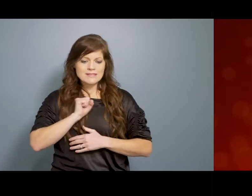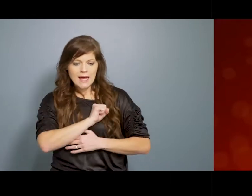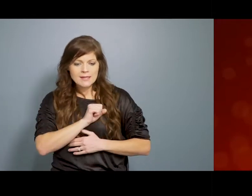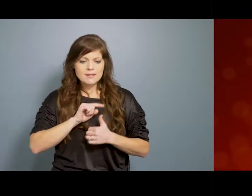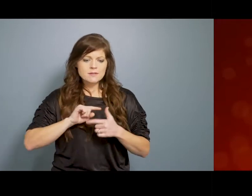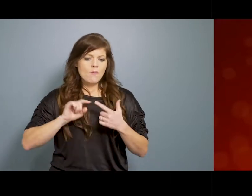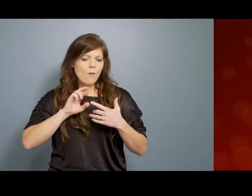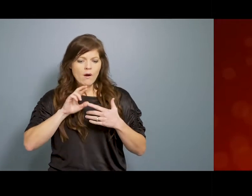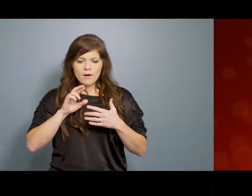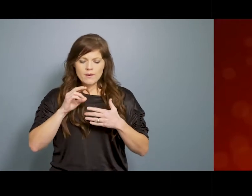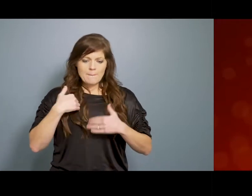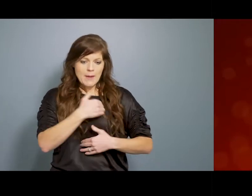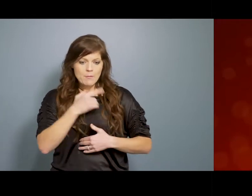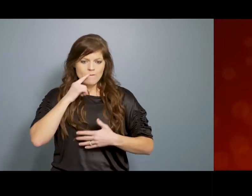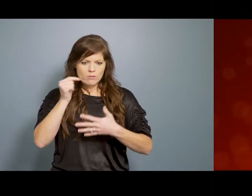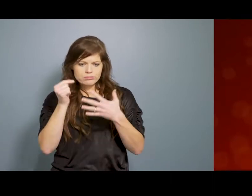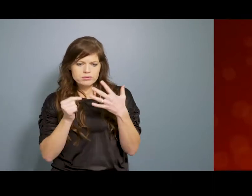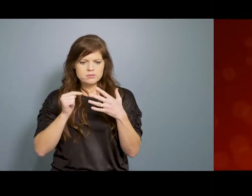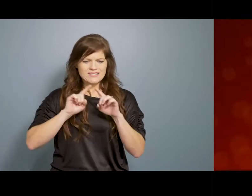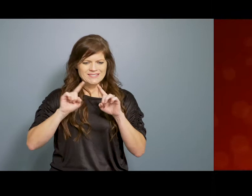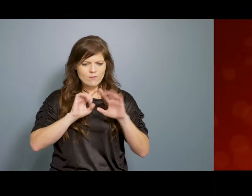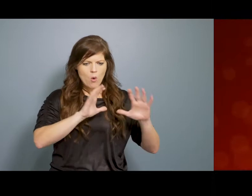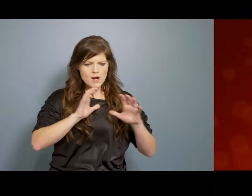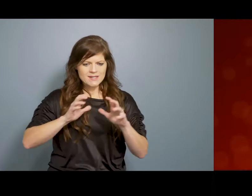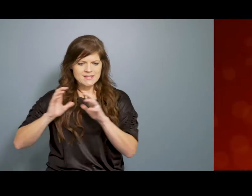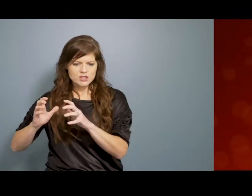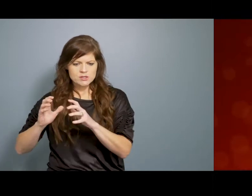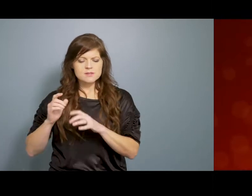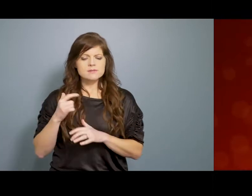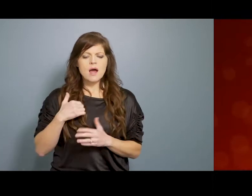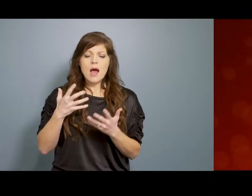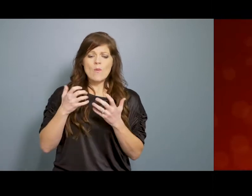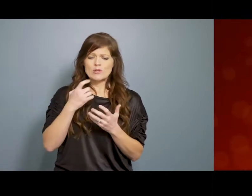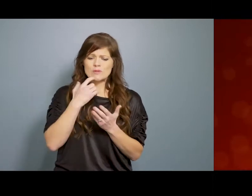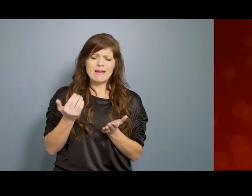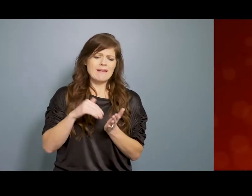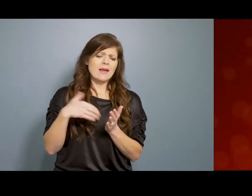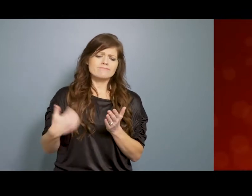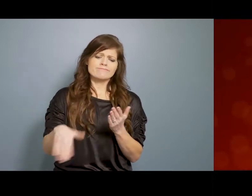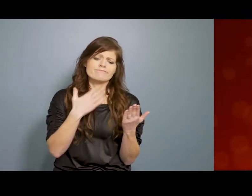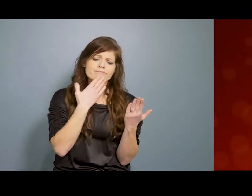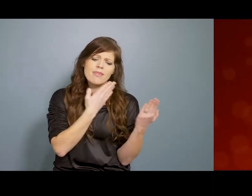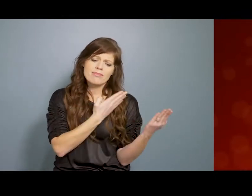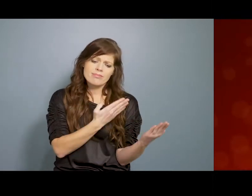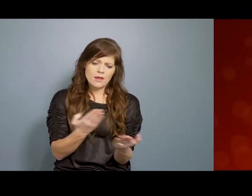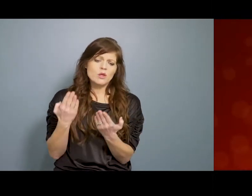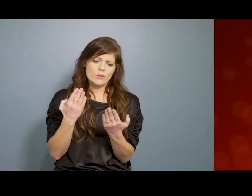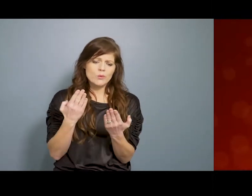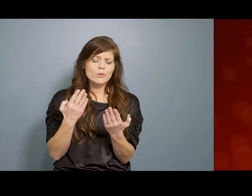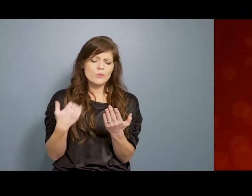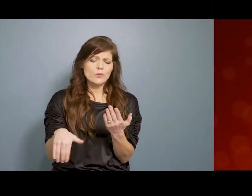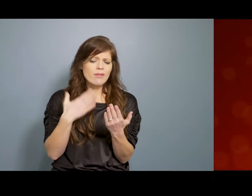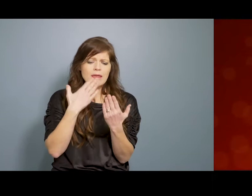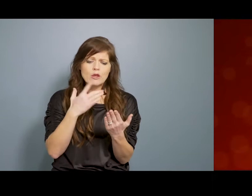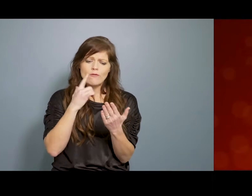of those organizations. I would just like to echo on behalf of all of us here, thank you. Thank you so much for